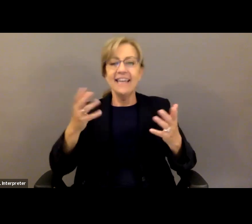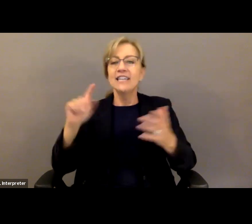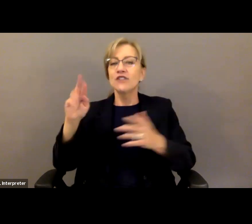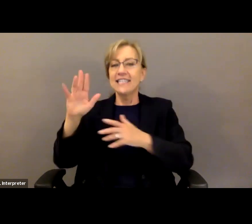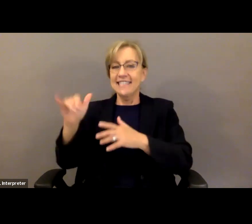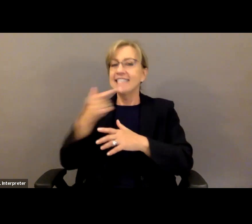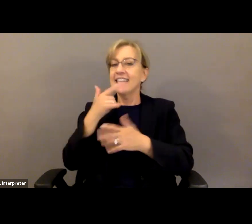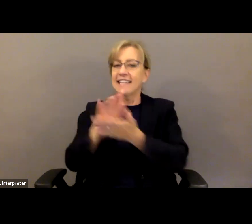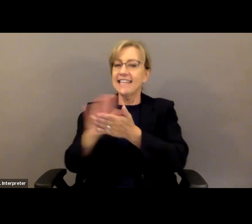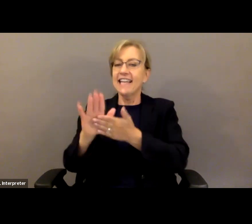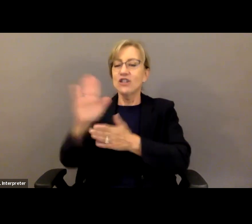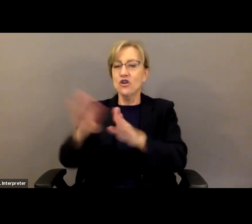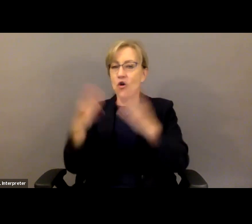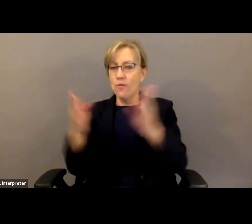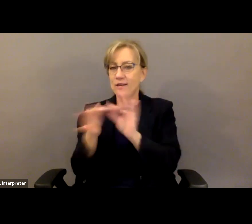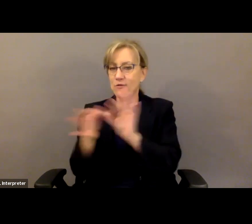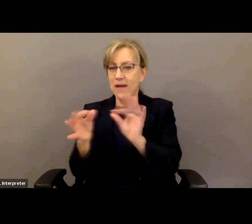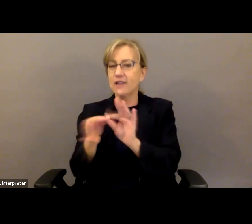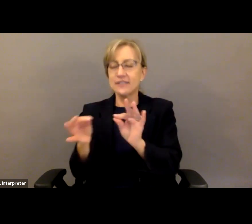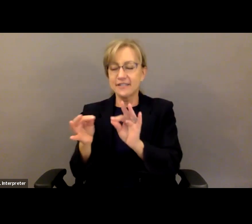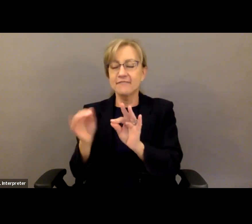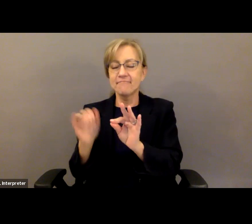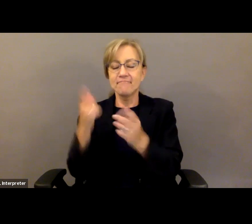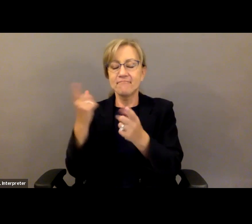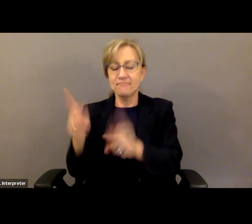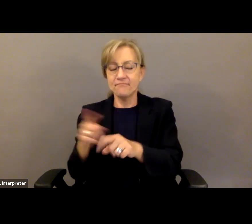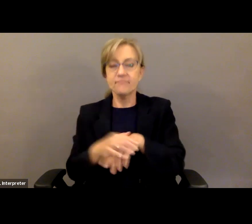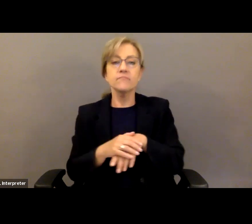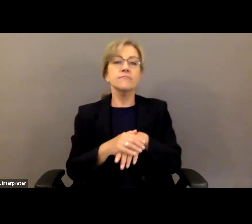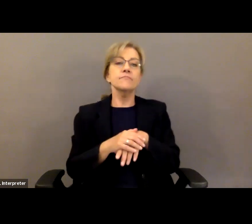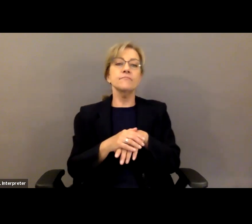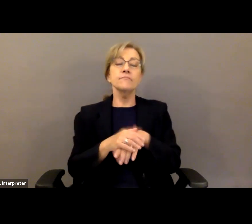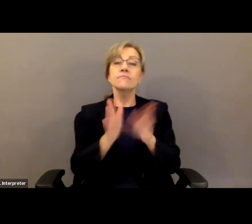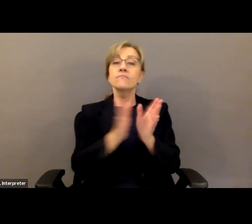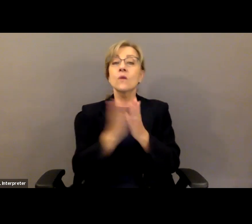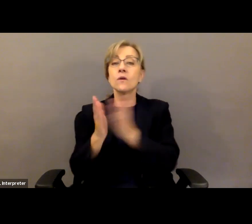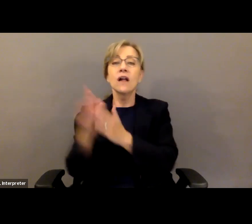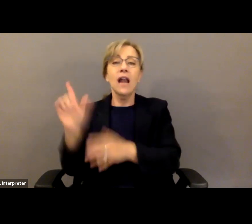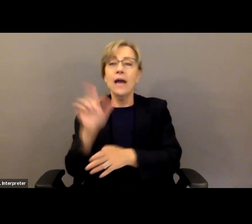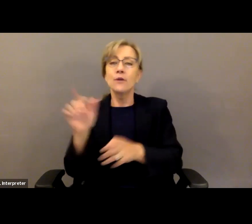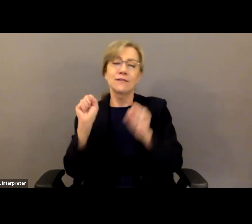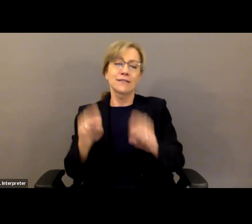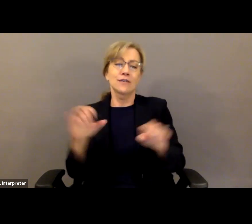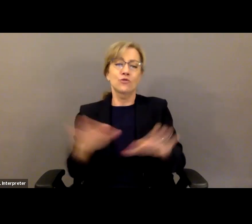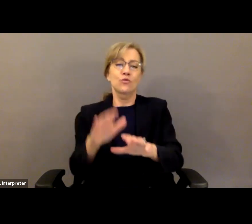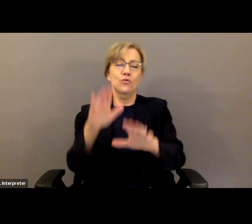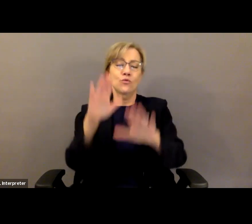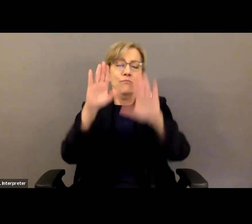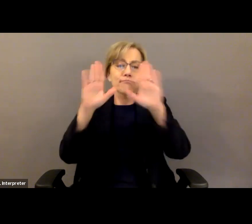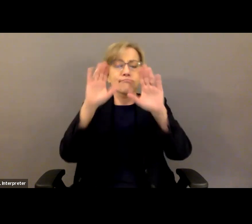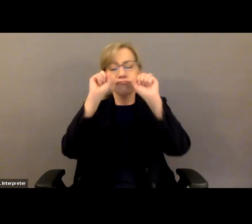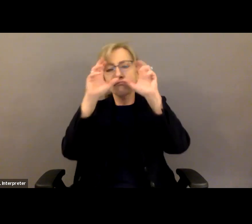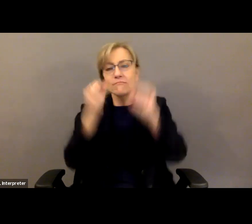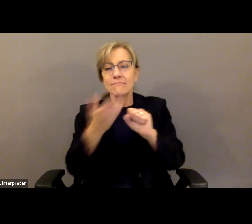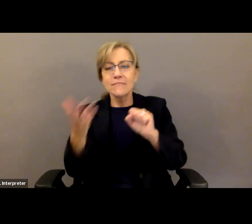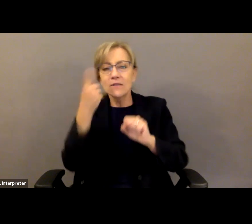opening remarks. I think that books and libraries can do these amazing things for us. Books are these little packages